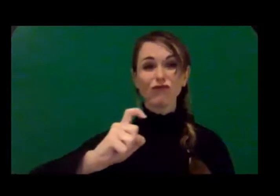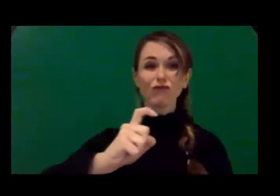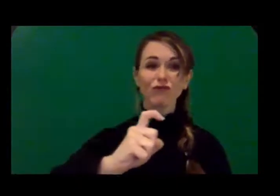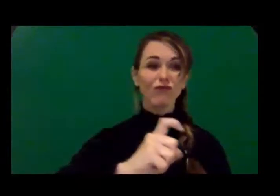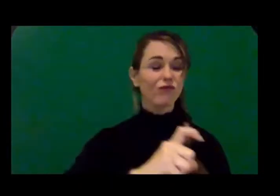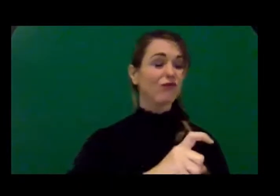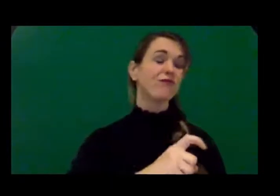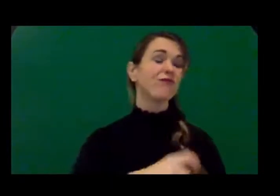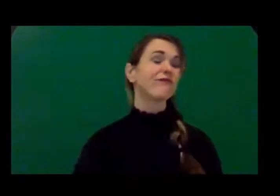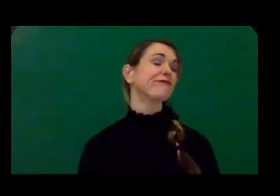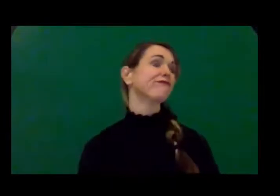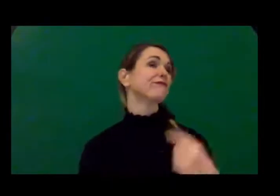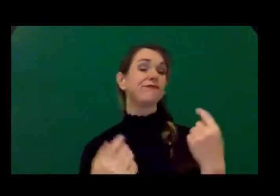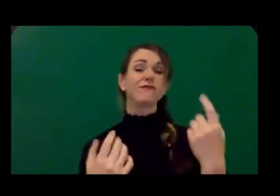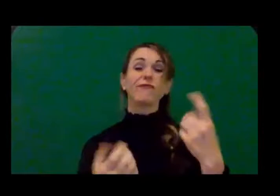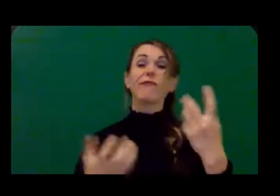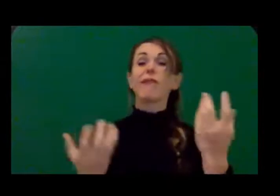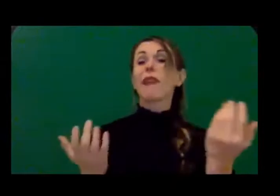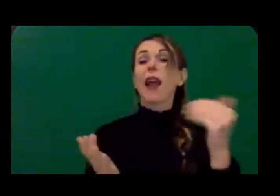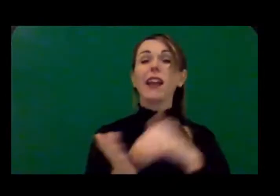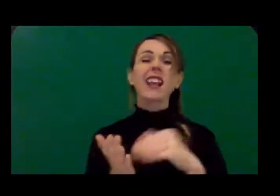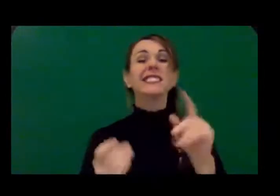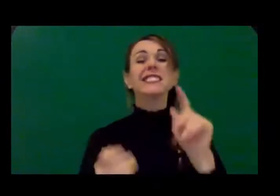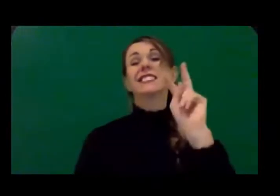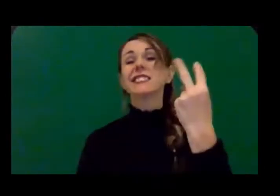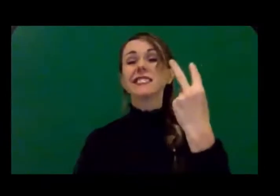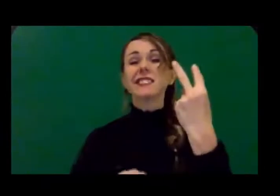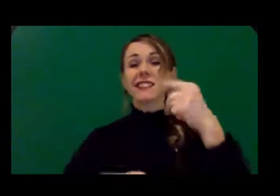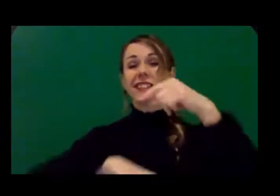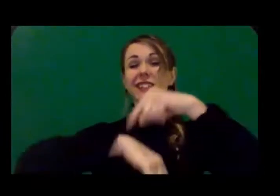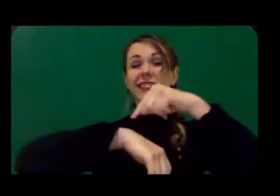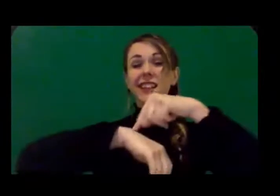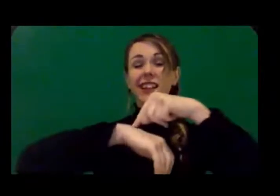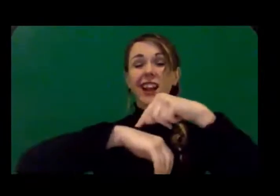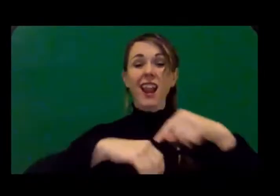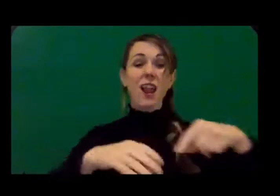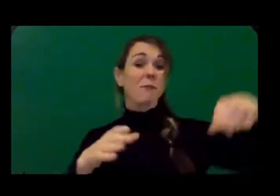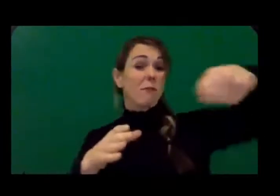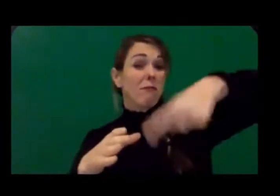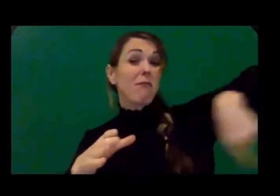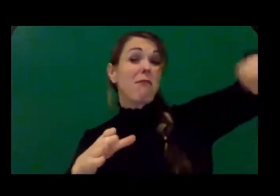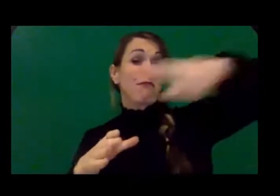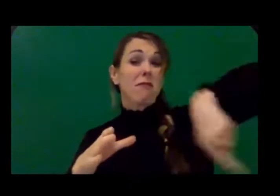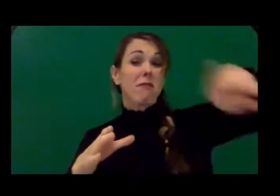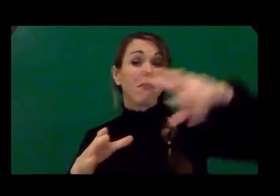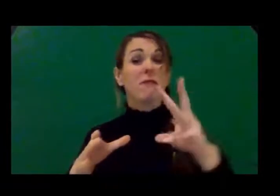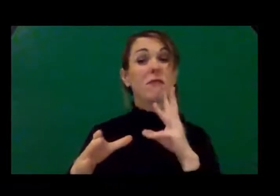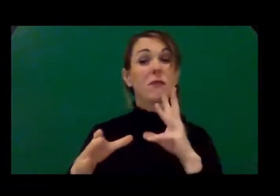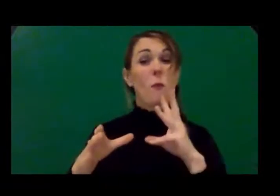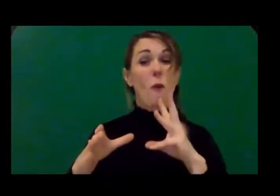And again, this is the second time at that same pond.